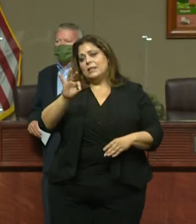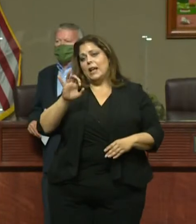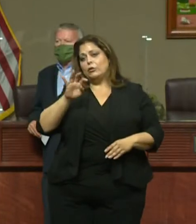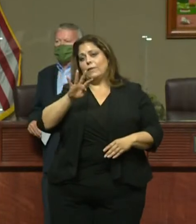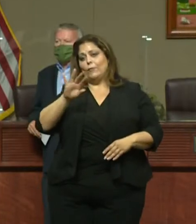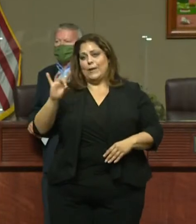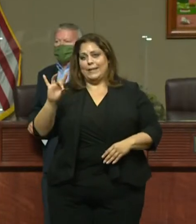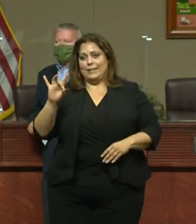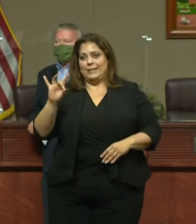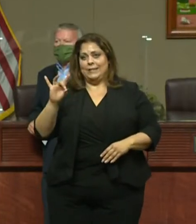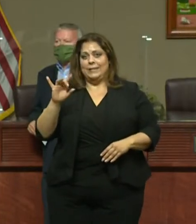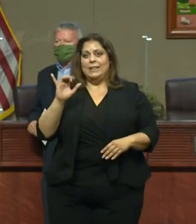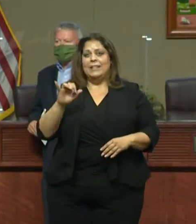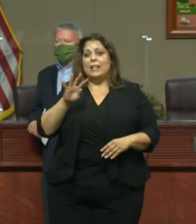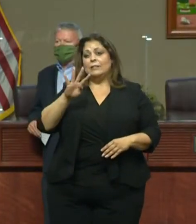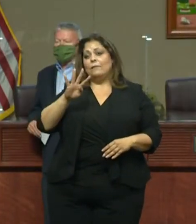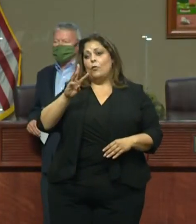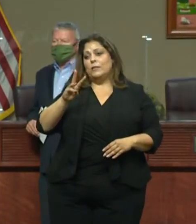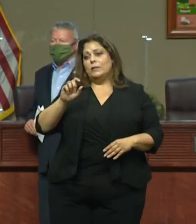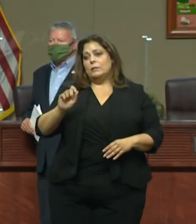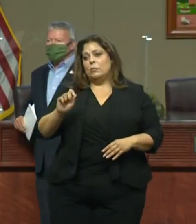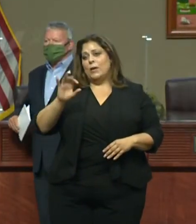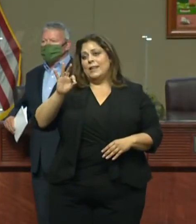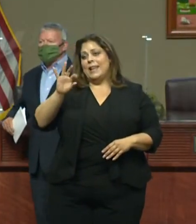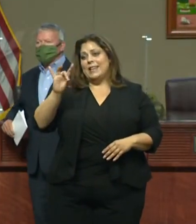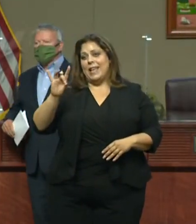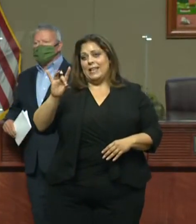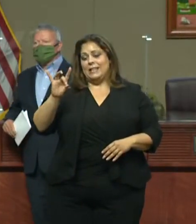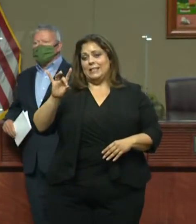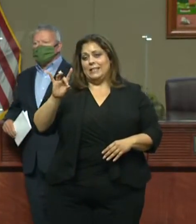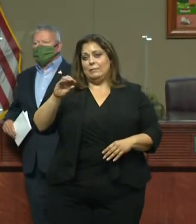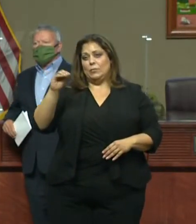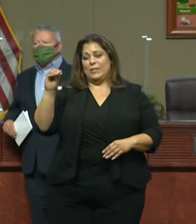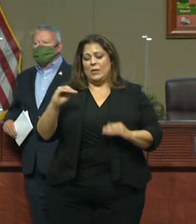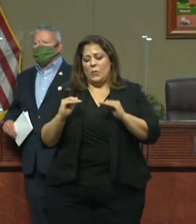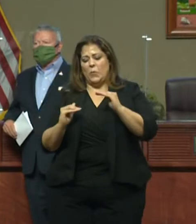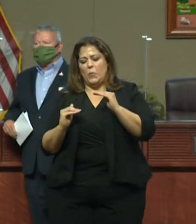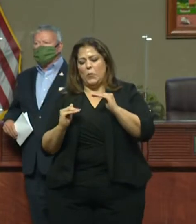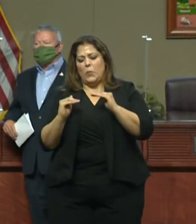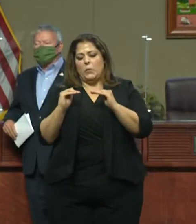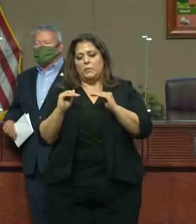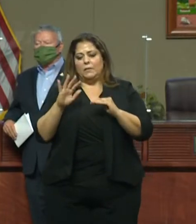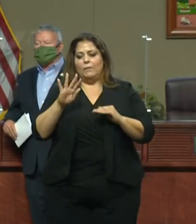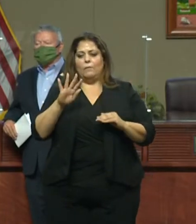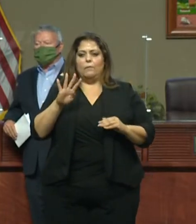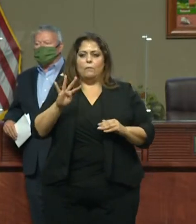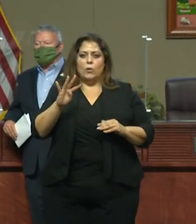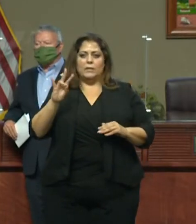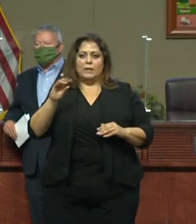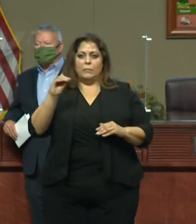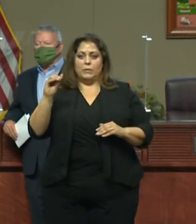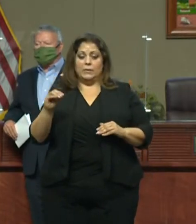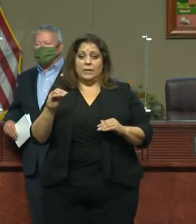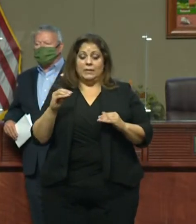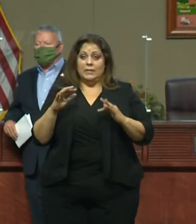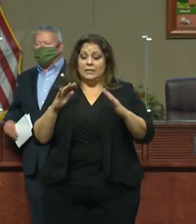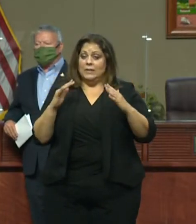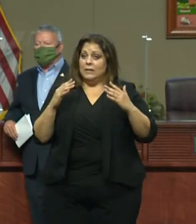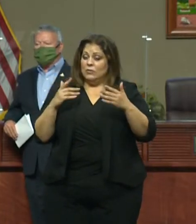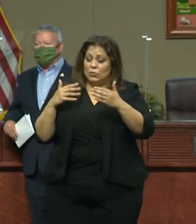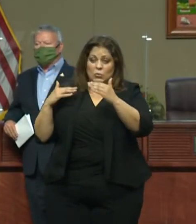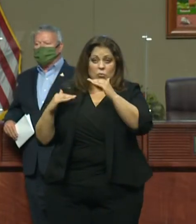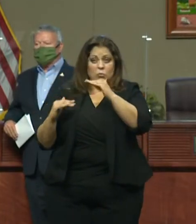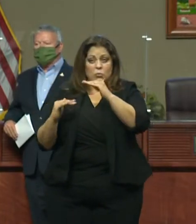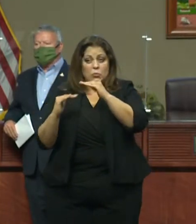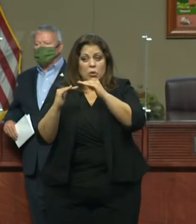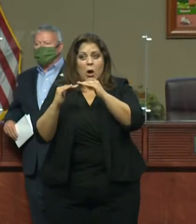550,948, which is 46.98, or very nearly 47%. And so on our way to moving